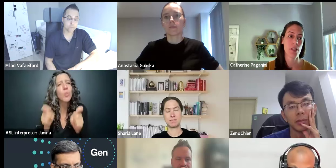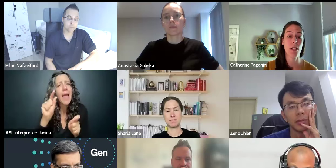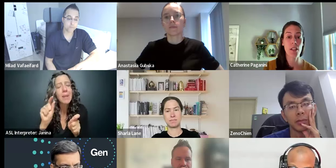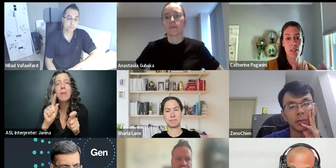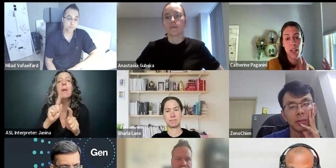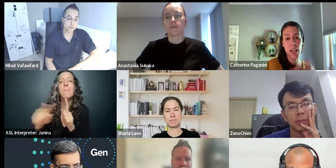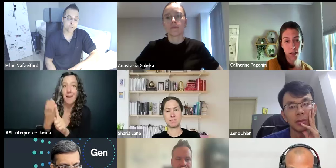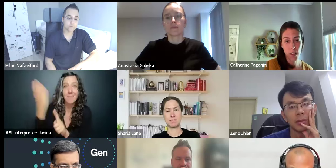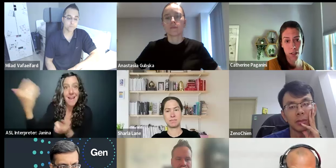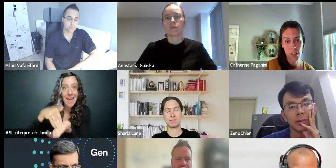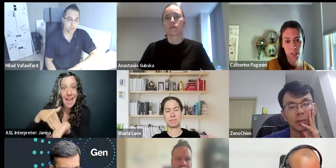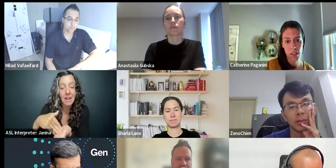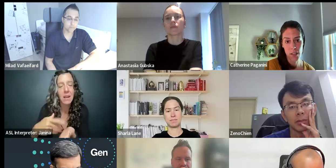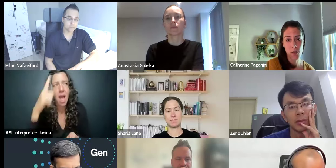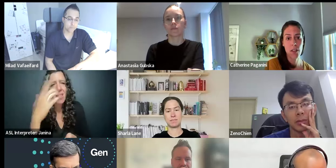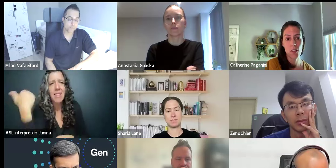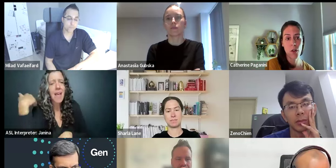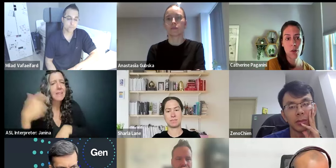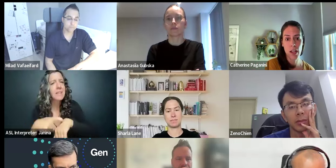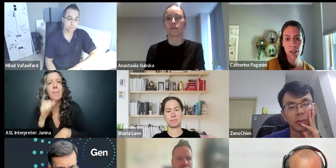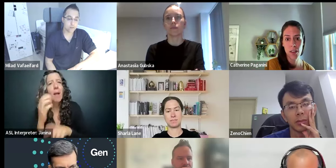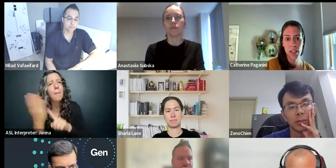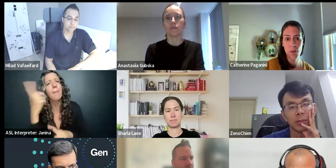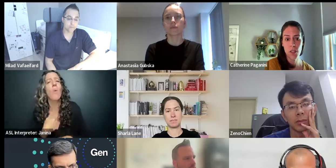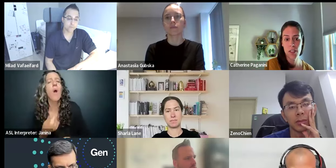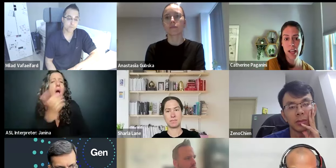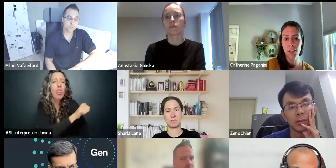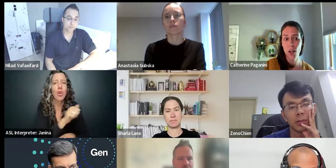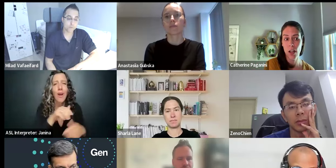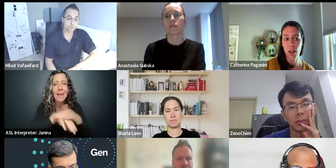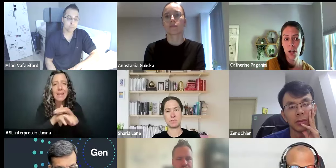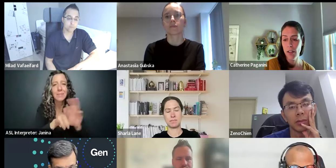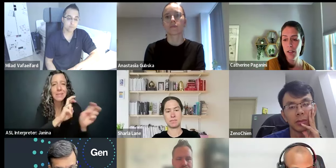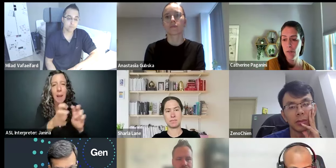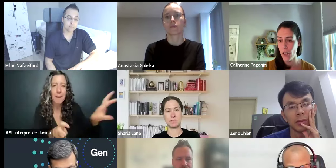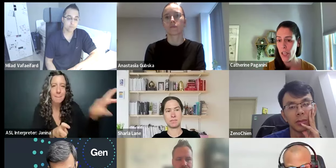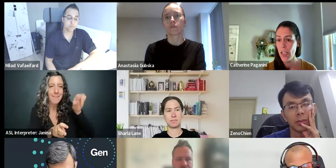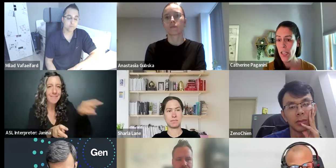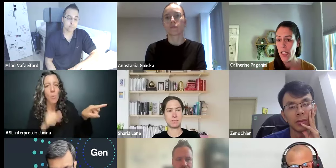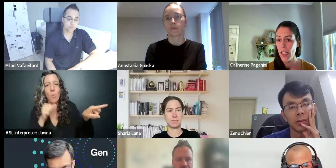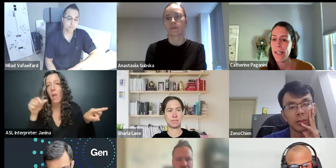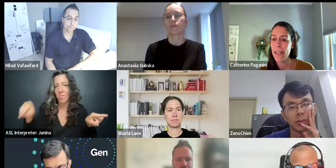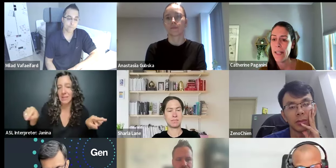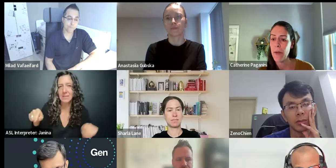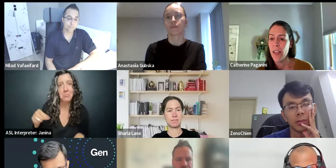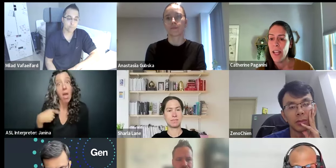it was not accepted because we had another accessibility one. So I don't think it was that the talk itself wasn't good.